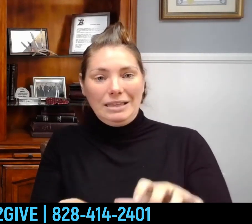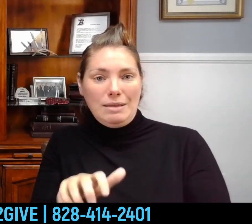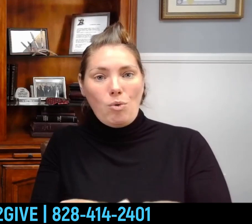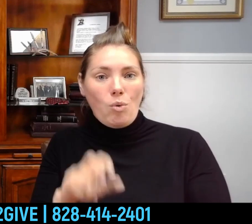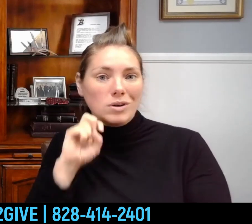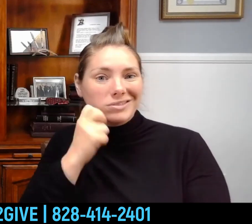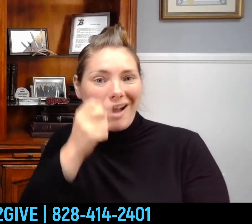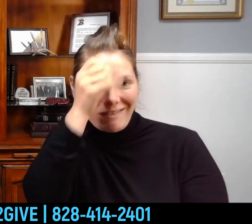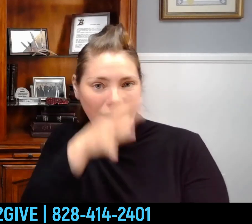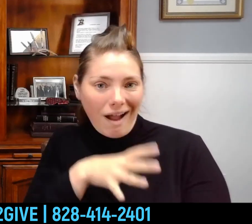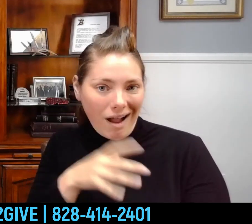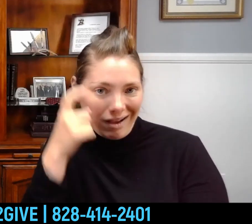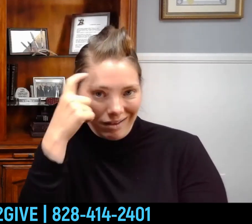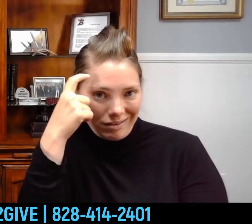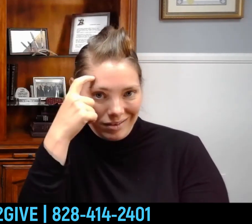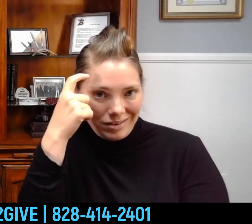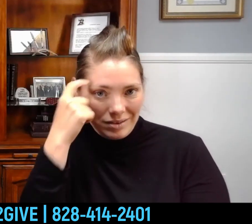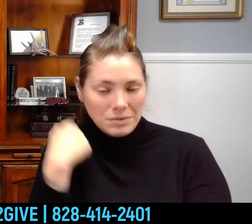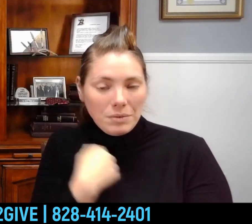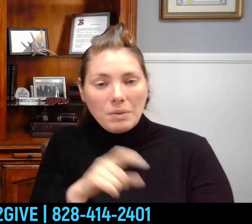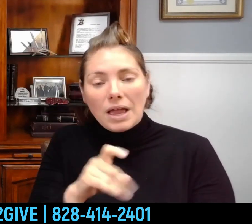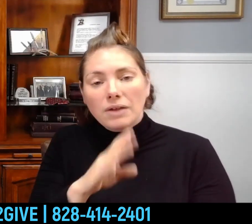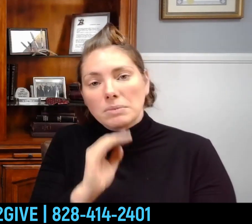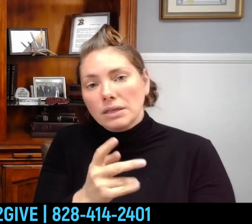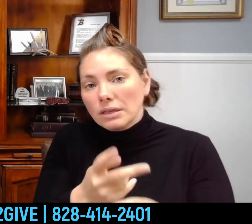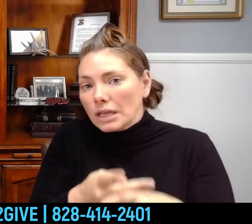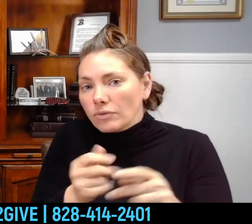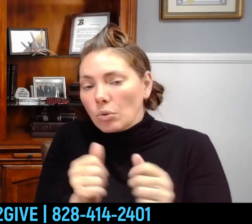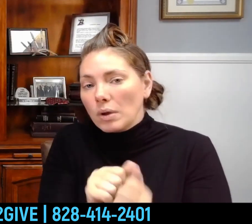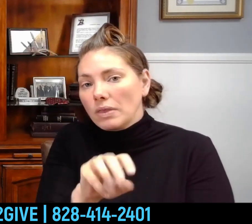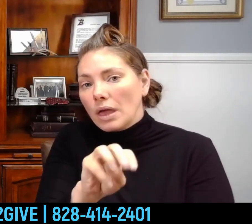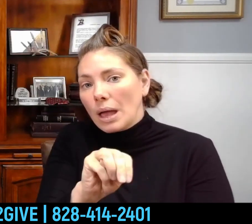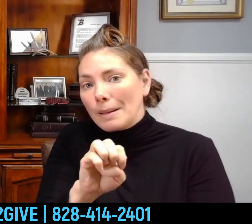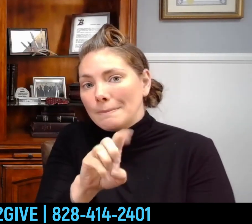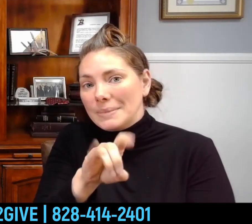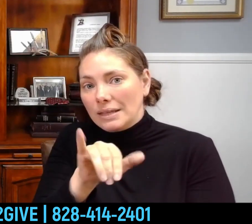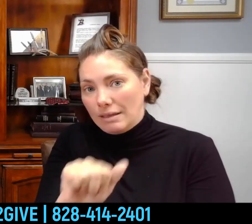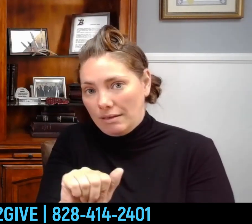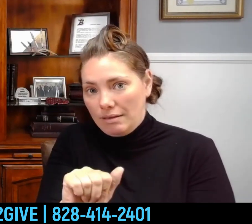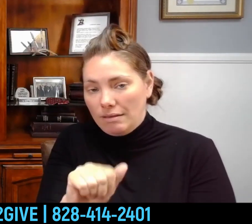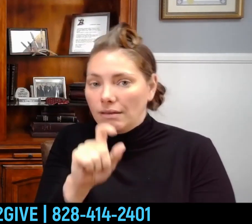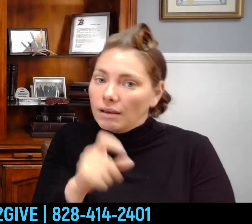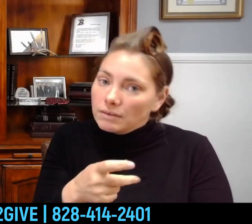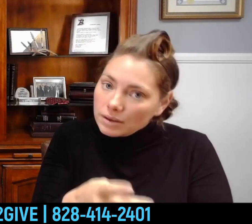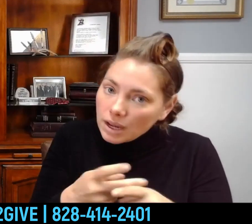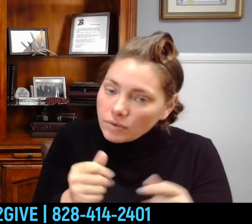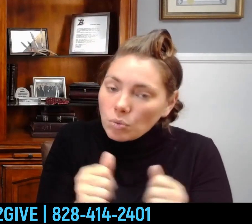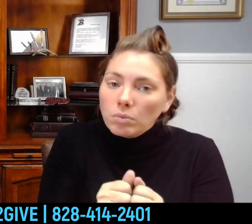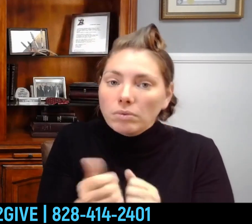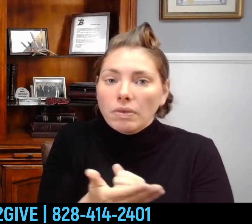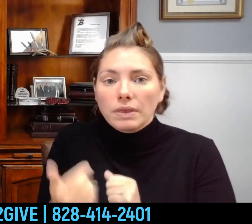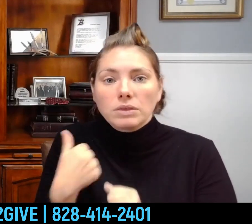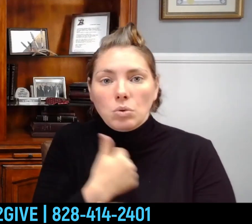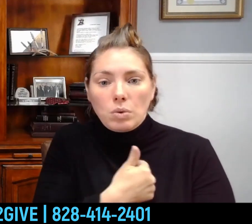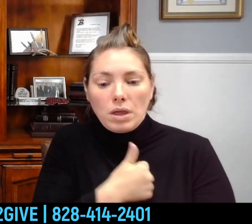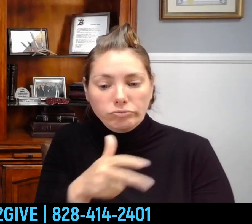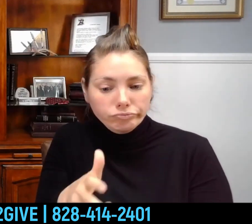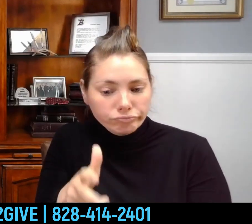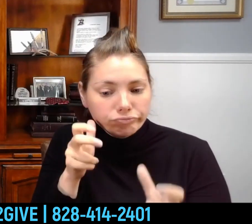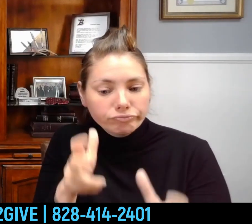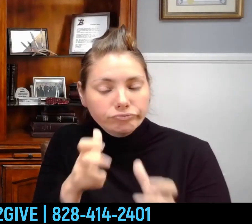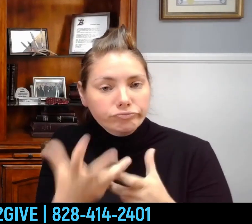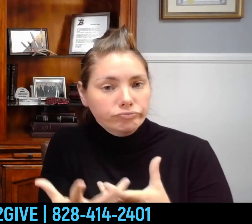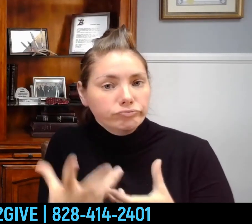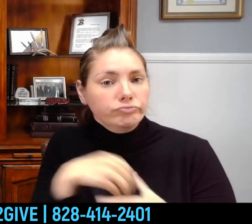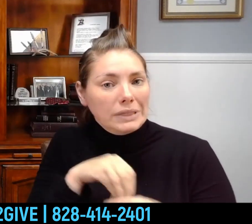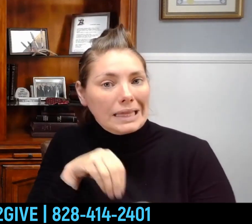mentality. And so we really have to be careful with the media, and we really have to be careful with the things that we put in our lives,